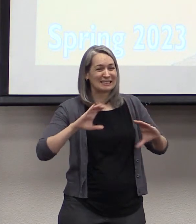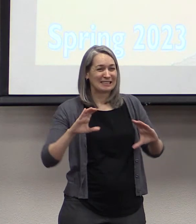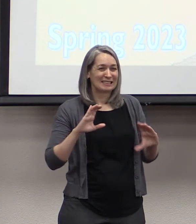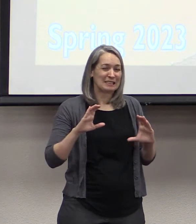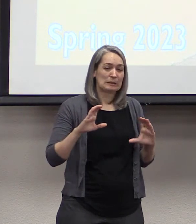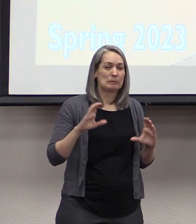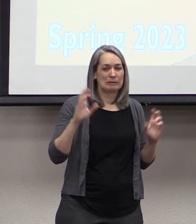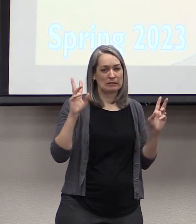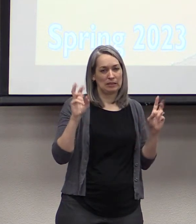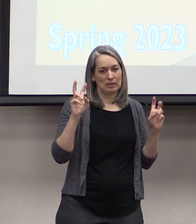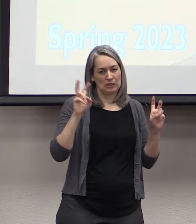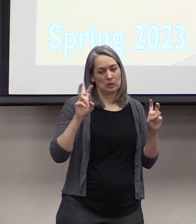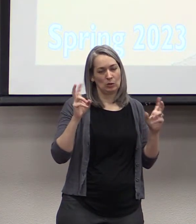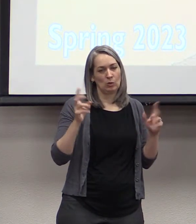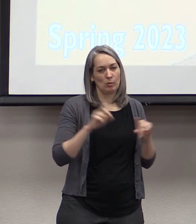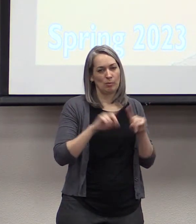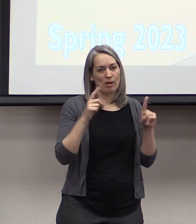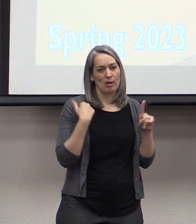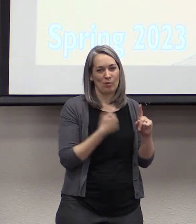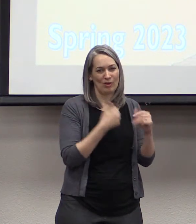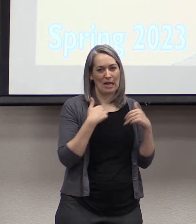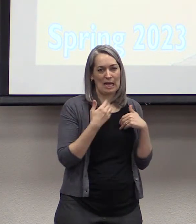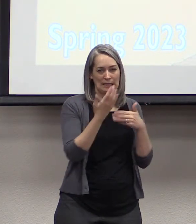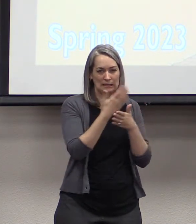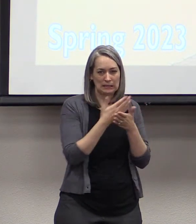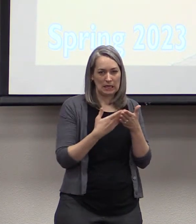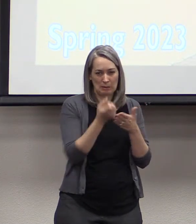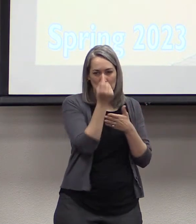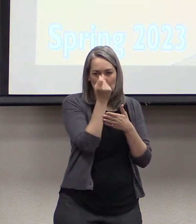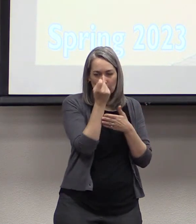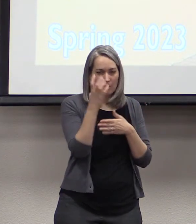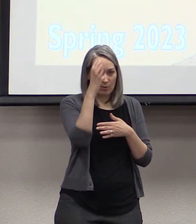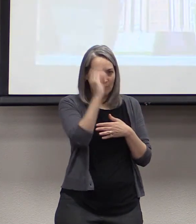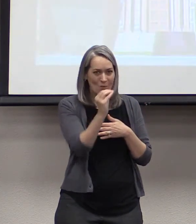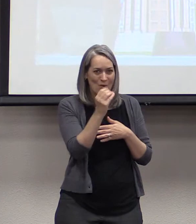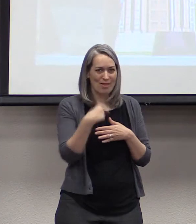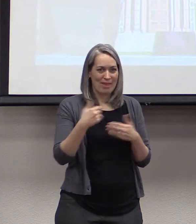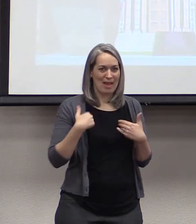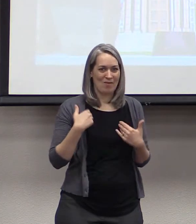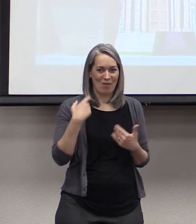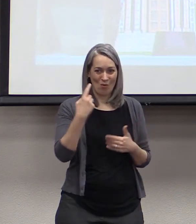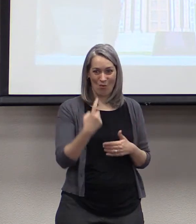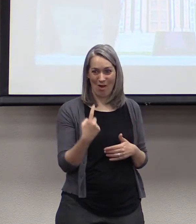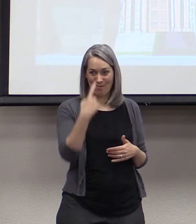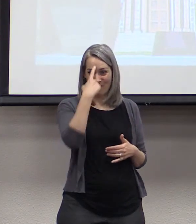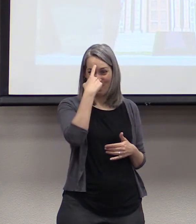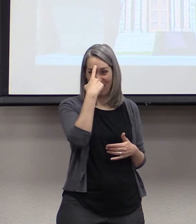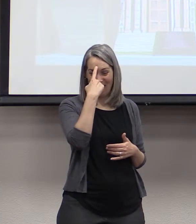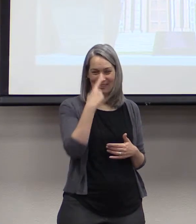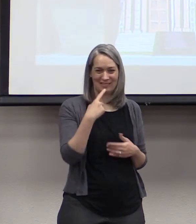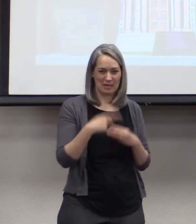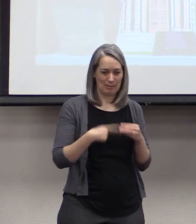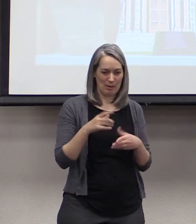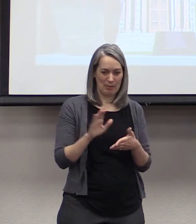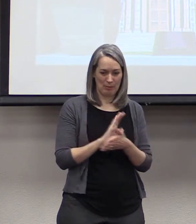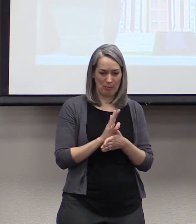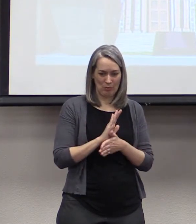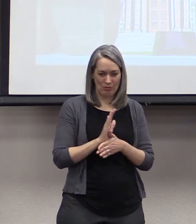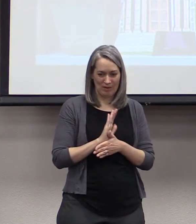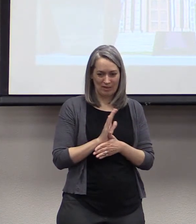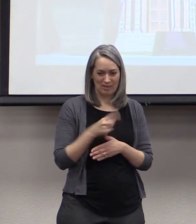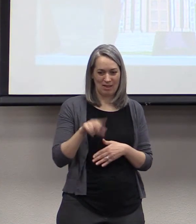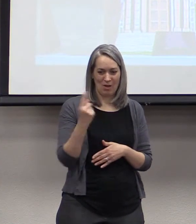an issue, but we had some understanding. You know, the boys had one mind, especially when it came to movies, was always